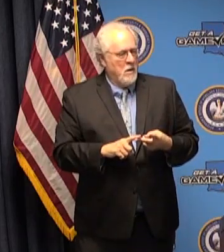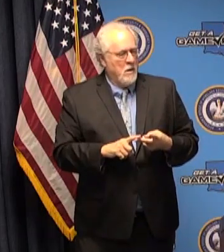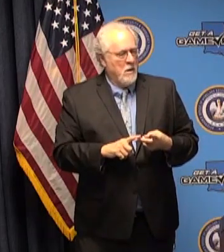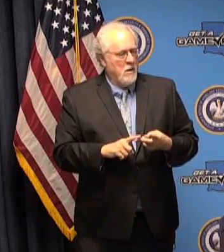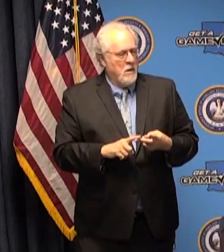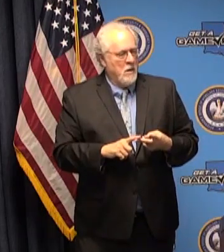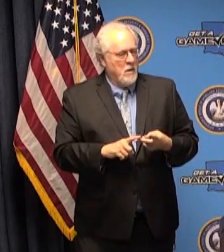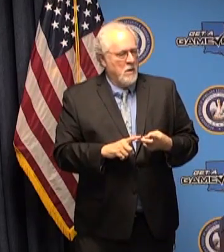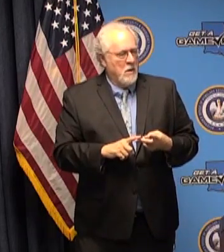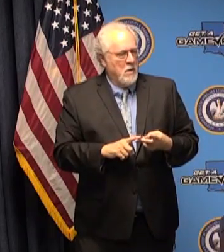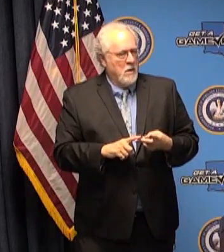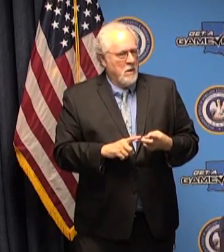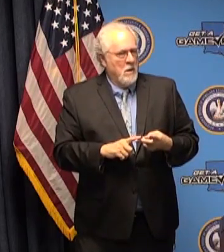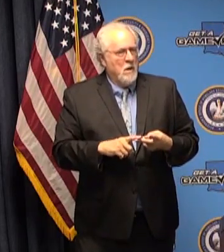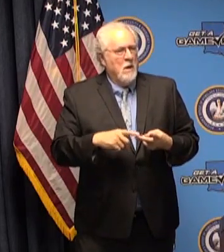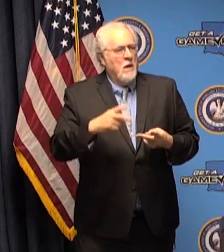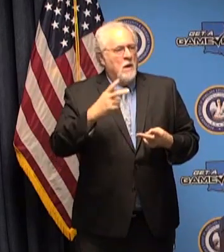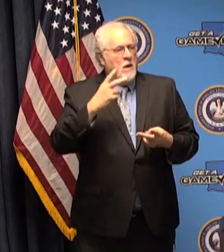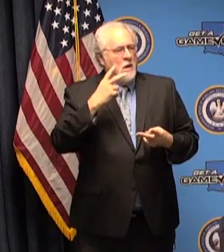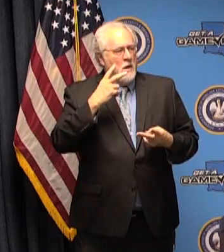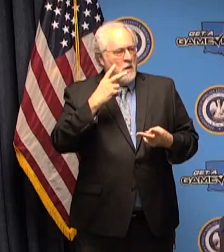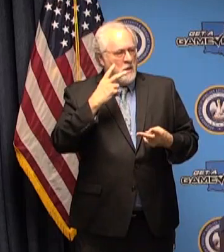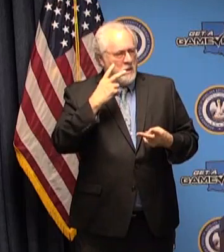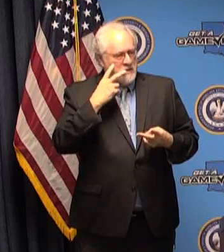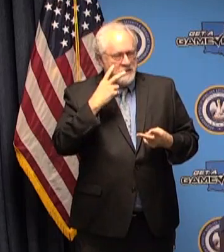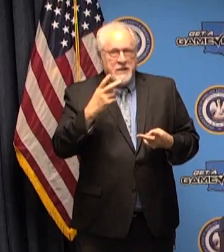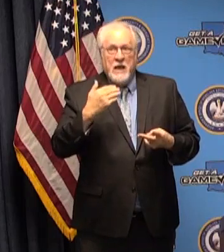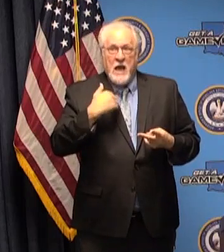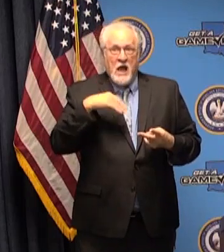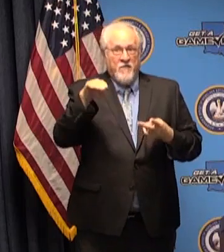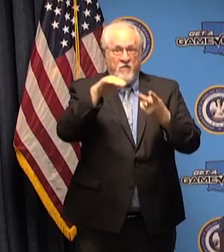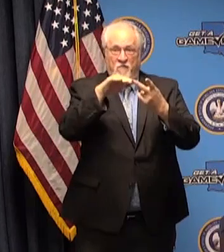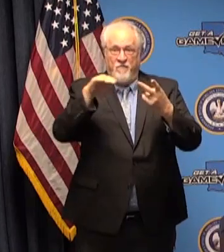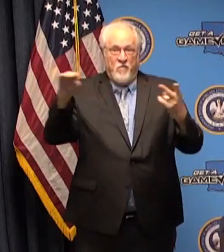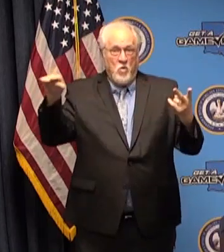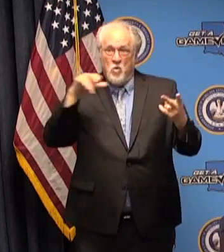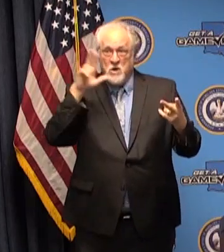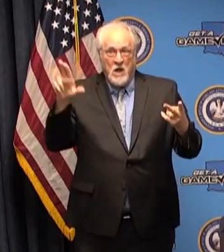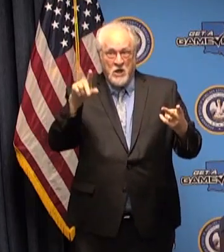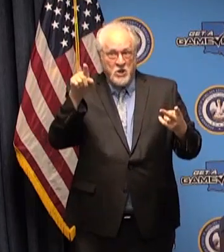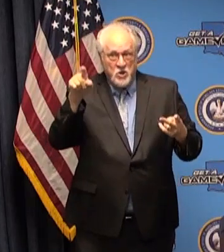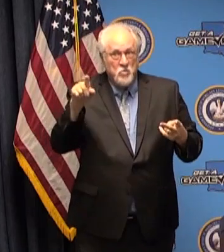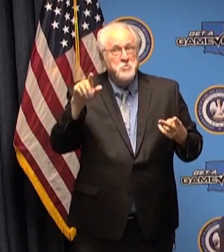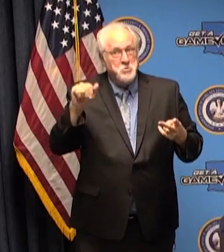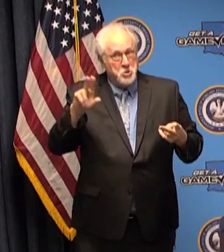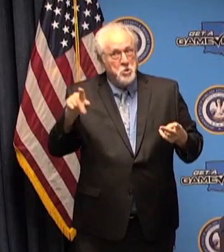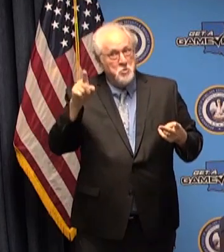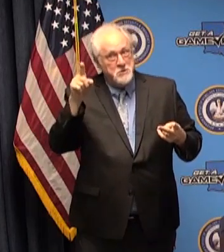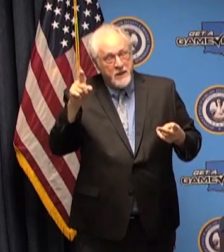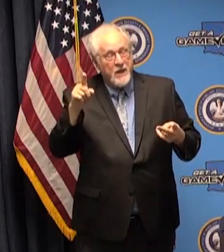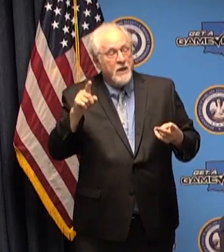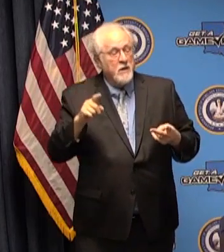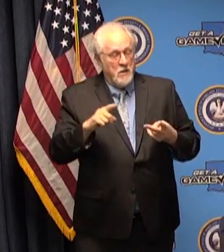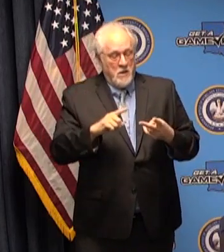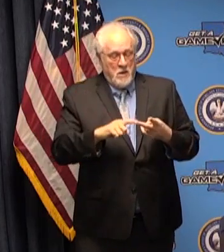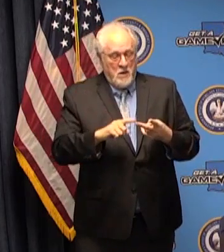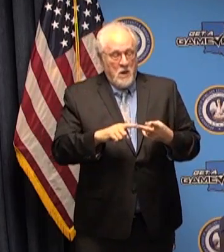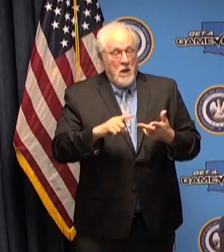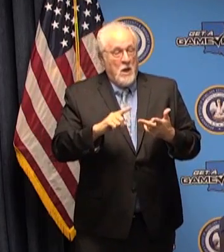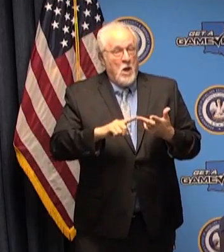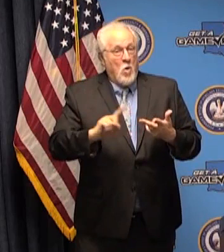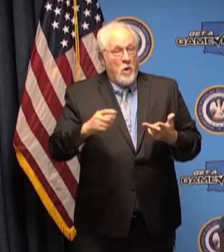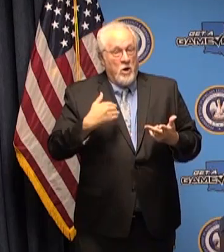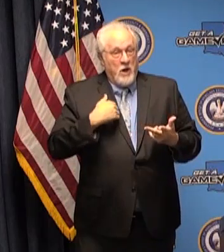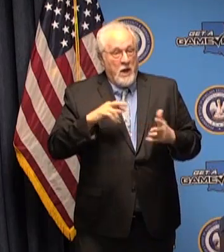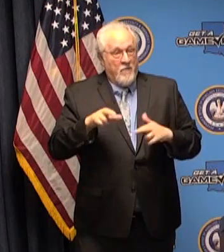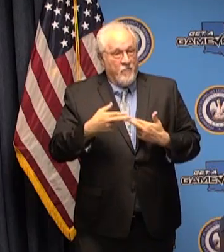by seeing if there are floors on those hospitals that are not being used, that can be used, where you have rooms